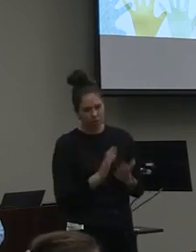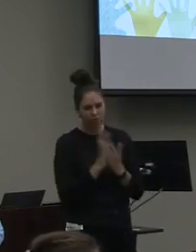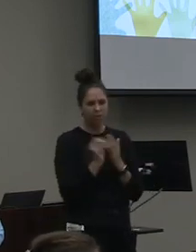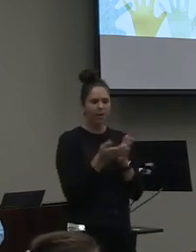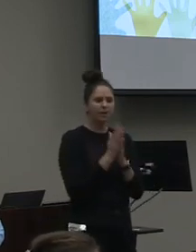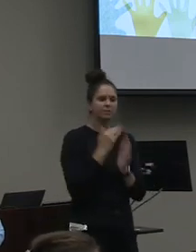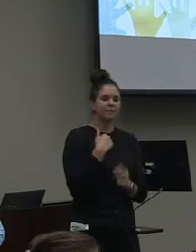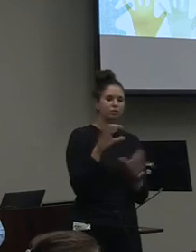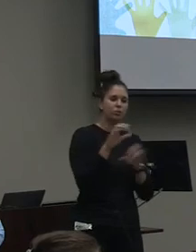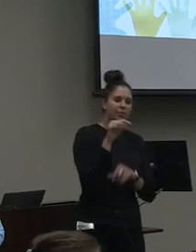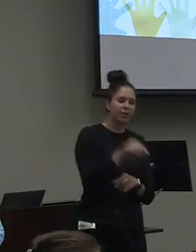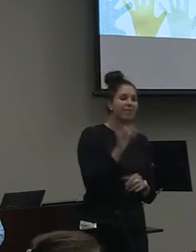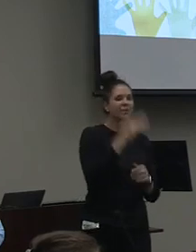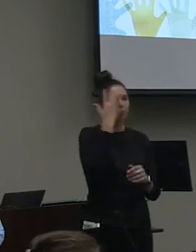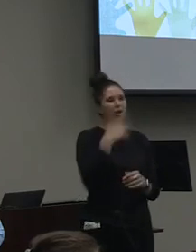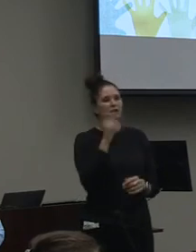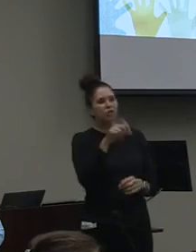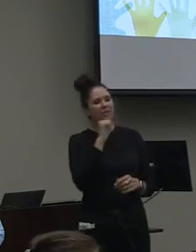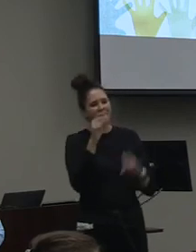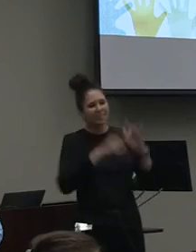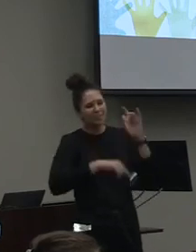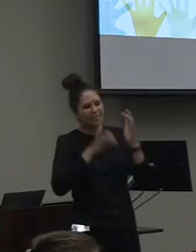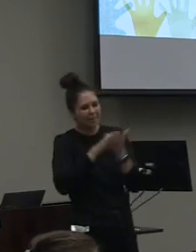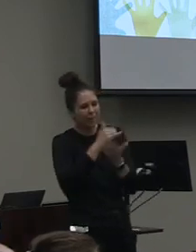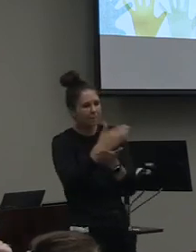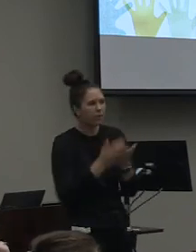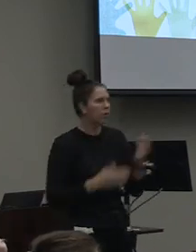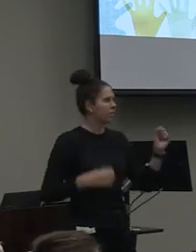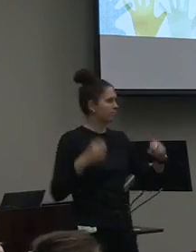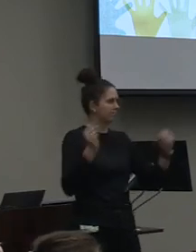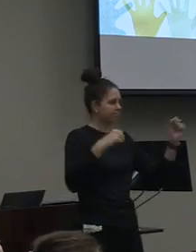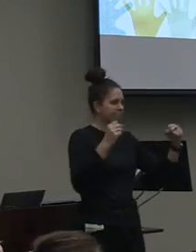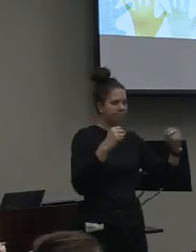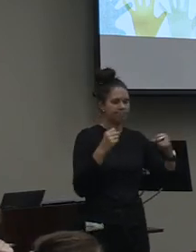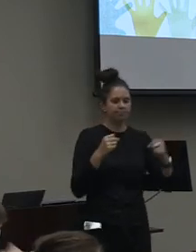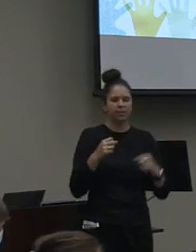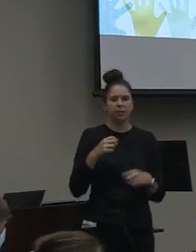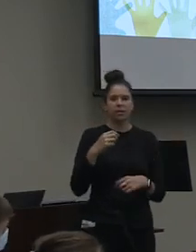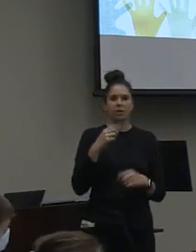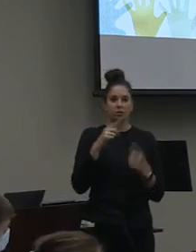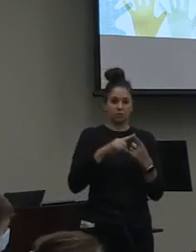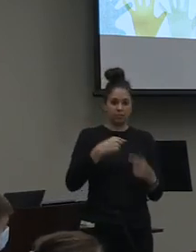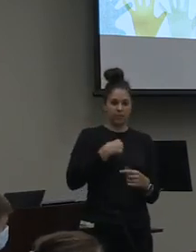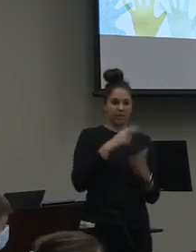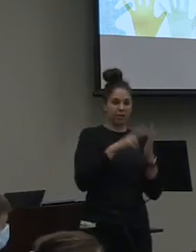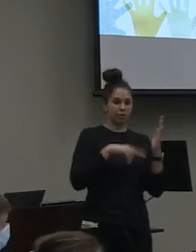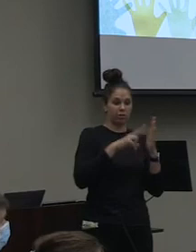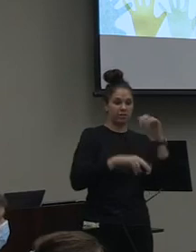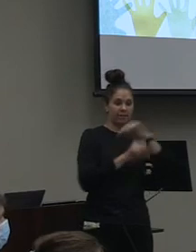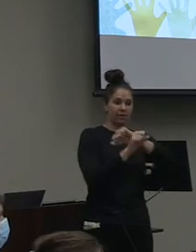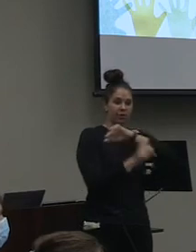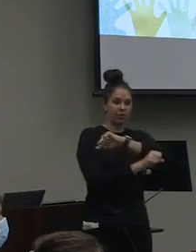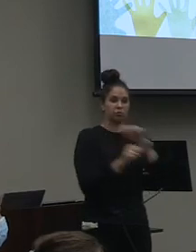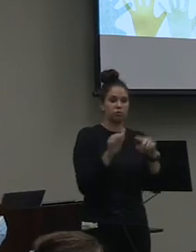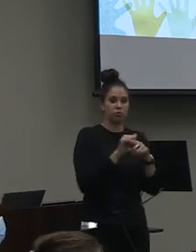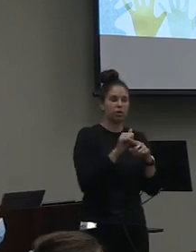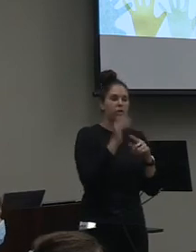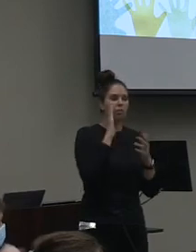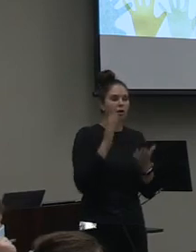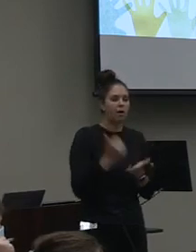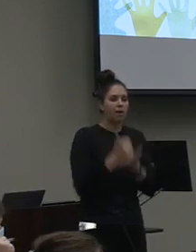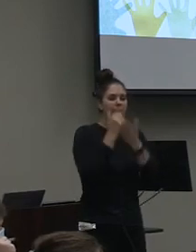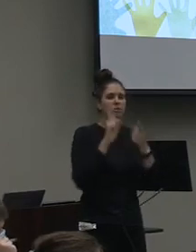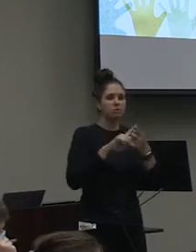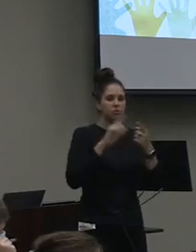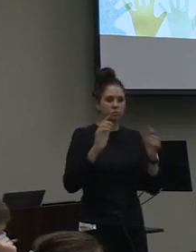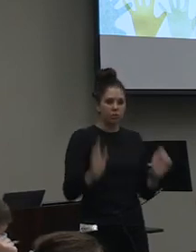shouldn't skip this part. So I think to me, the Literacy Foundation's training will help bring to life